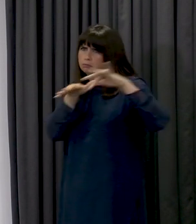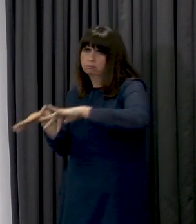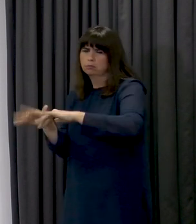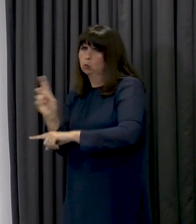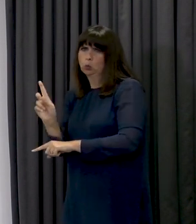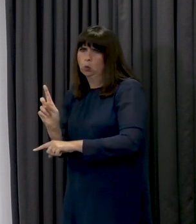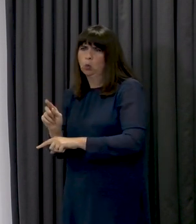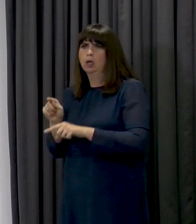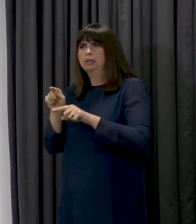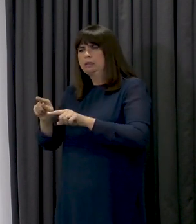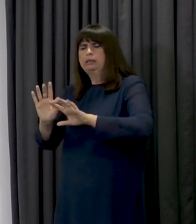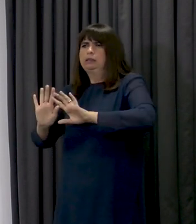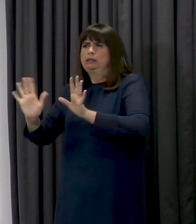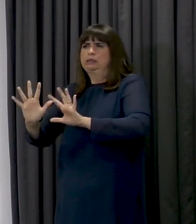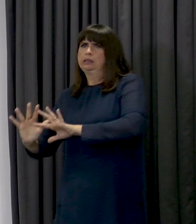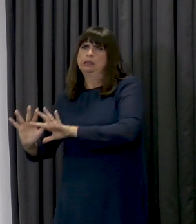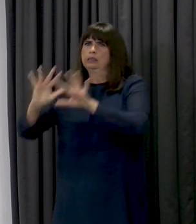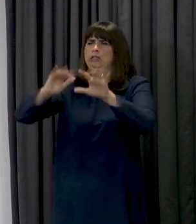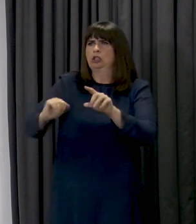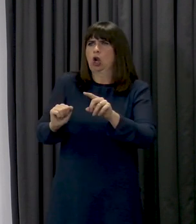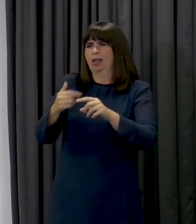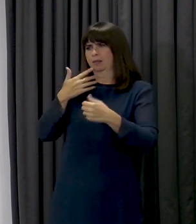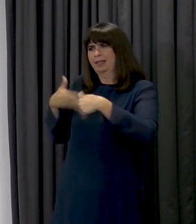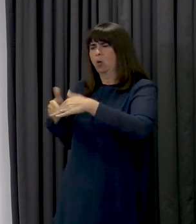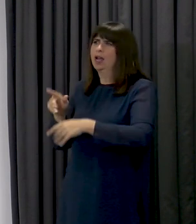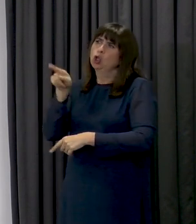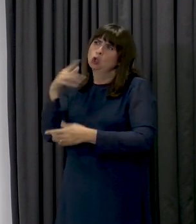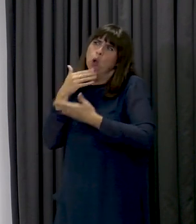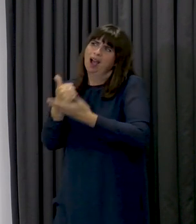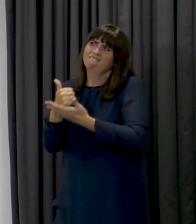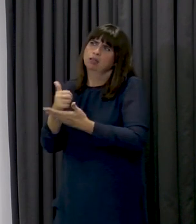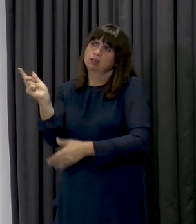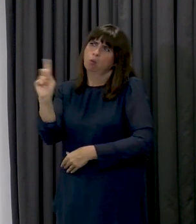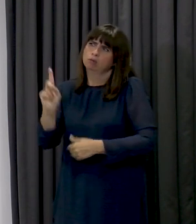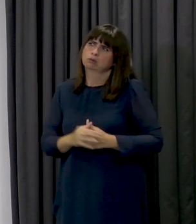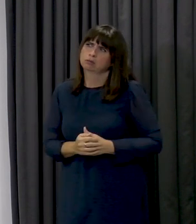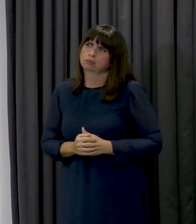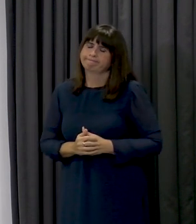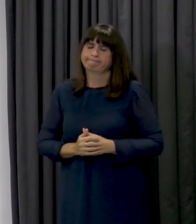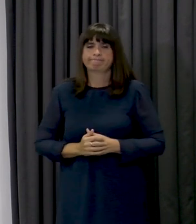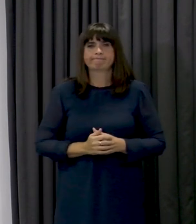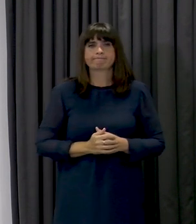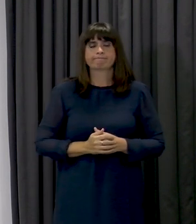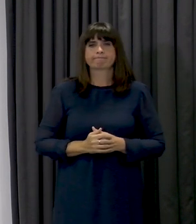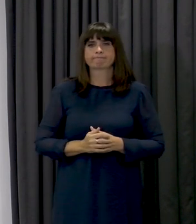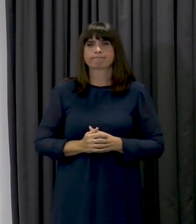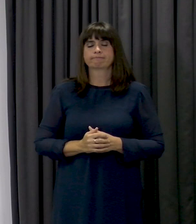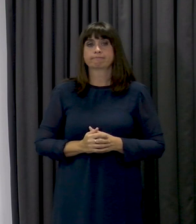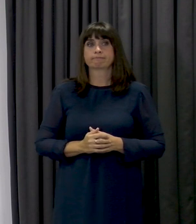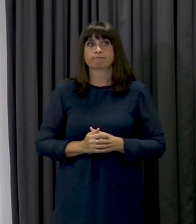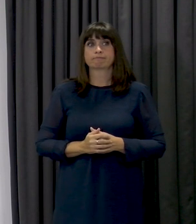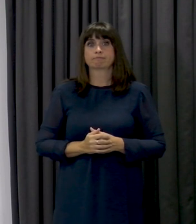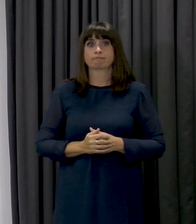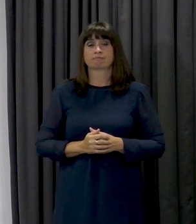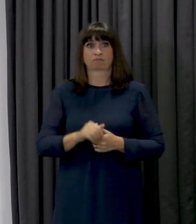to visit Scotland. What's your advice? Diolch, James. So I think anybody would be right